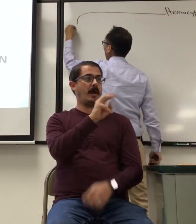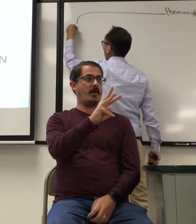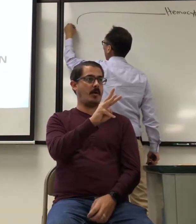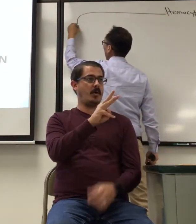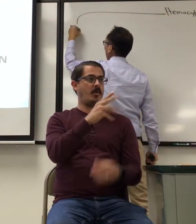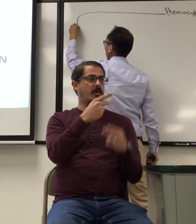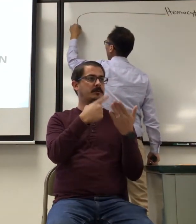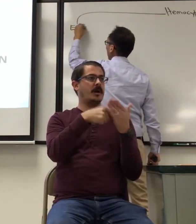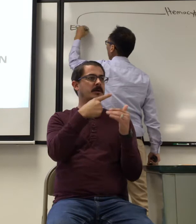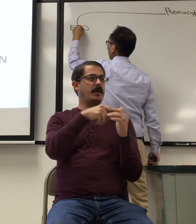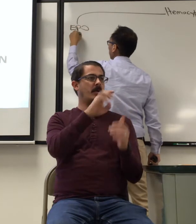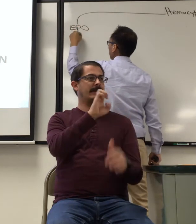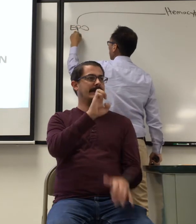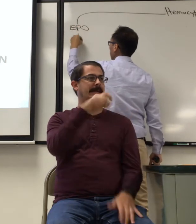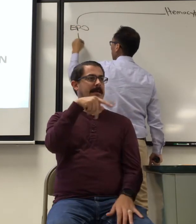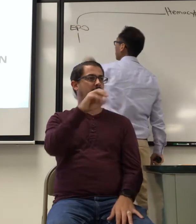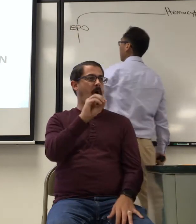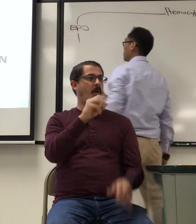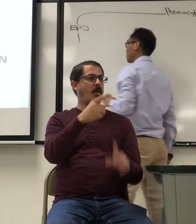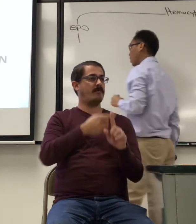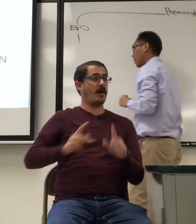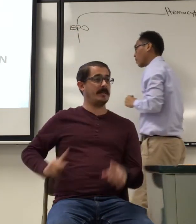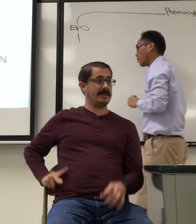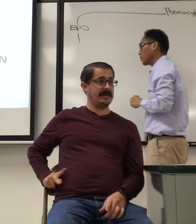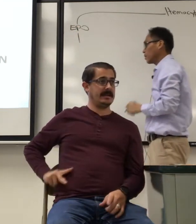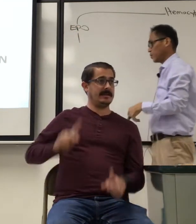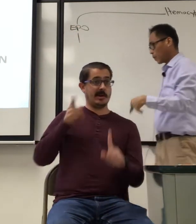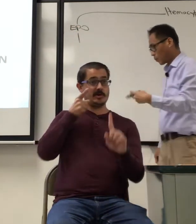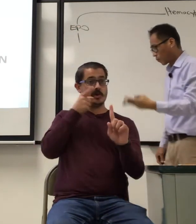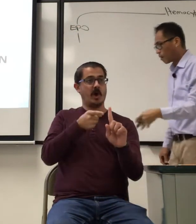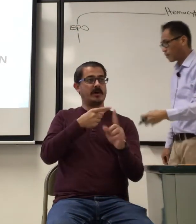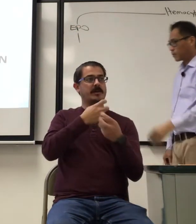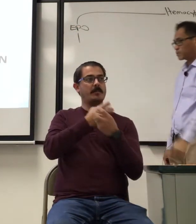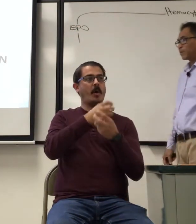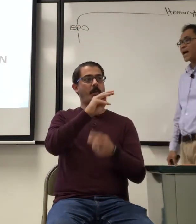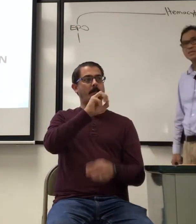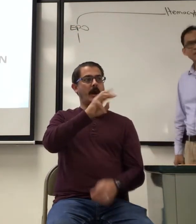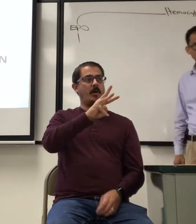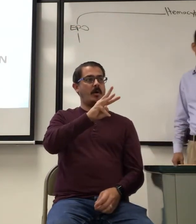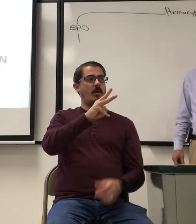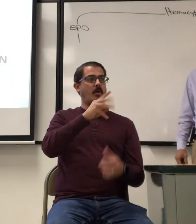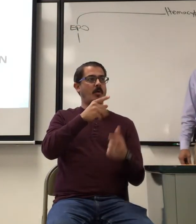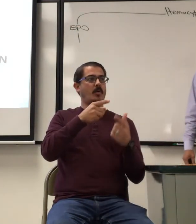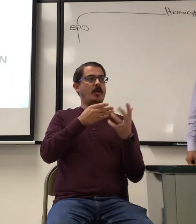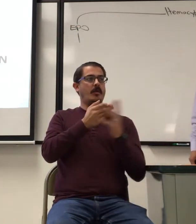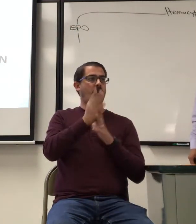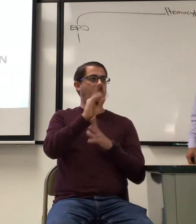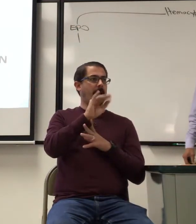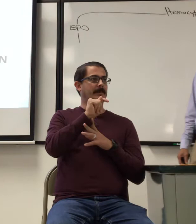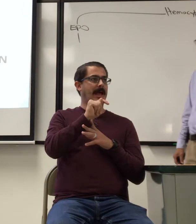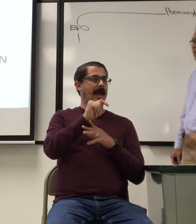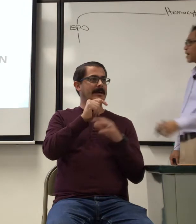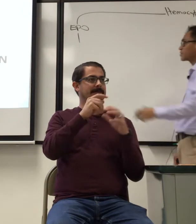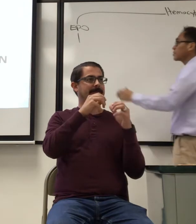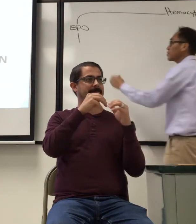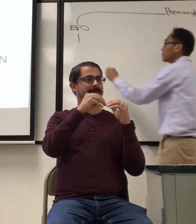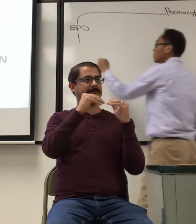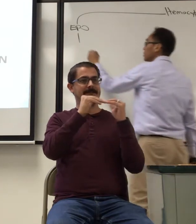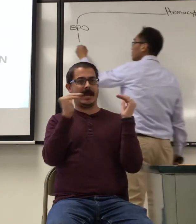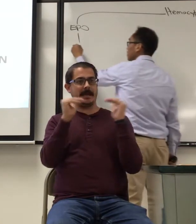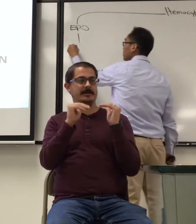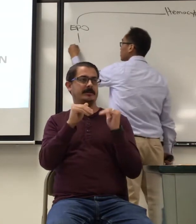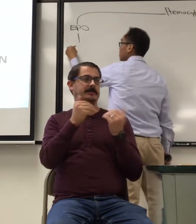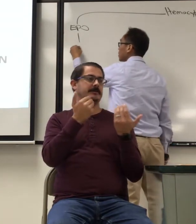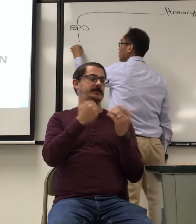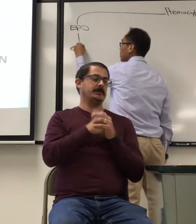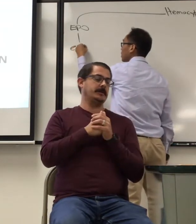EPO from the kidney targets the bone marrow, and you go through all of those blast stages like the erythroblast, normal blast.